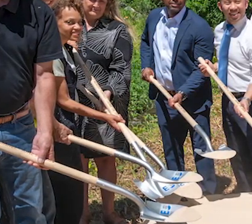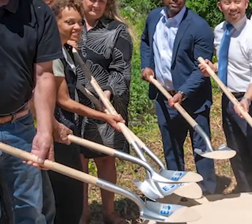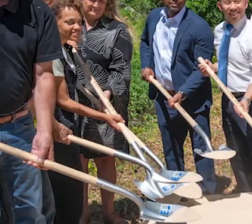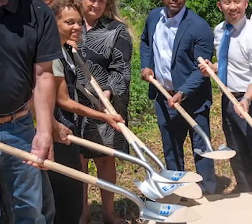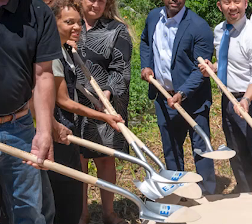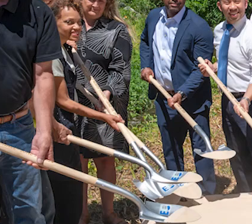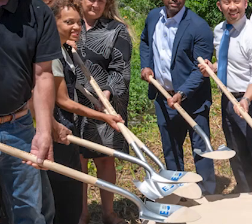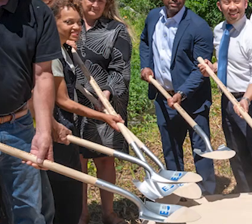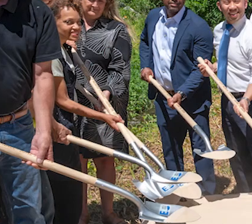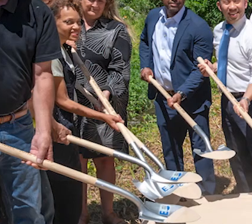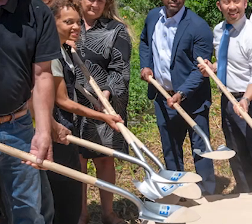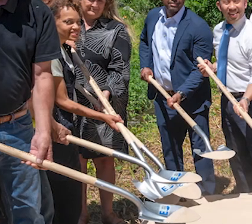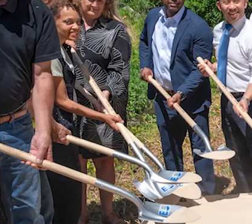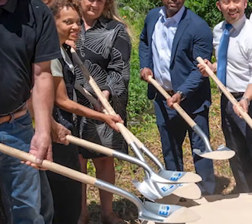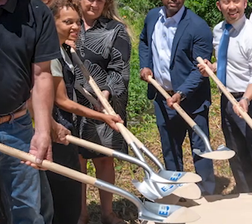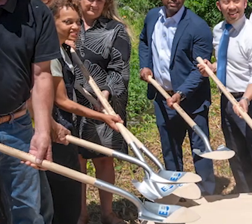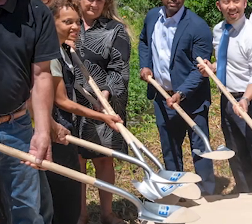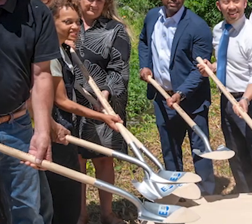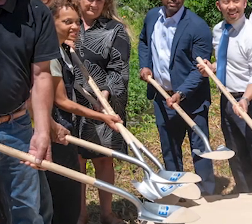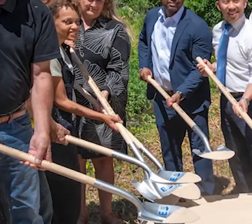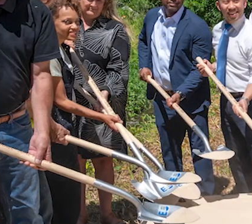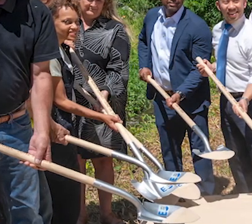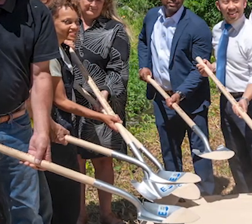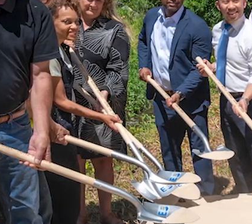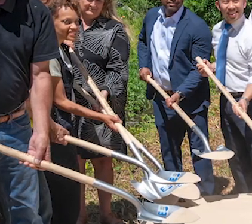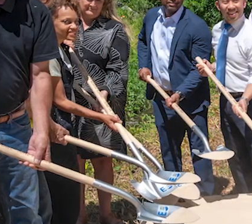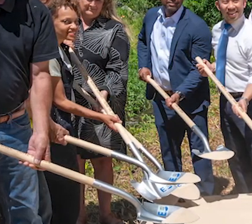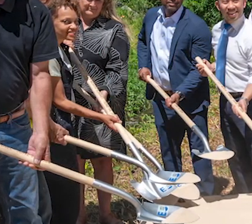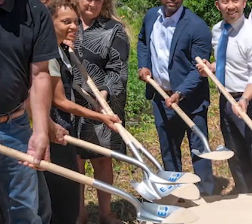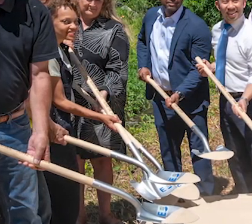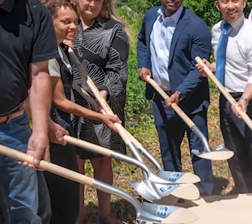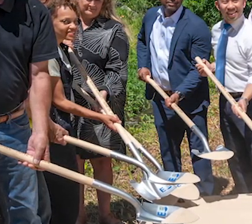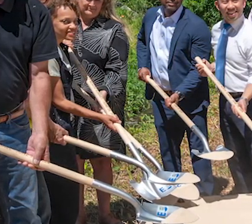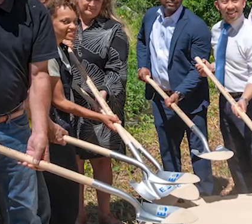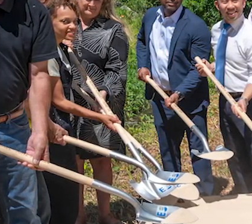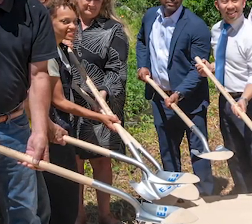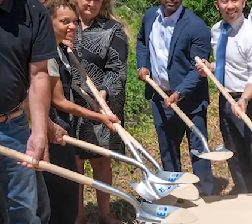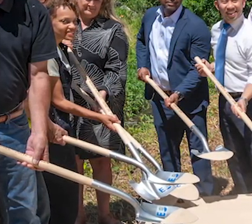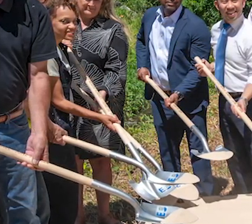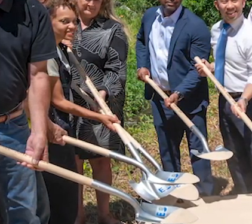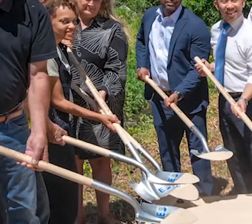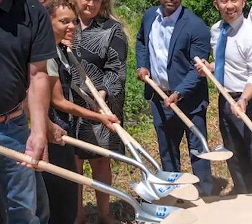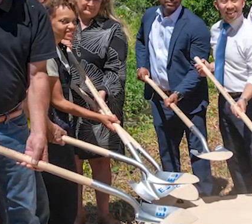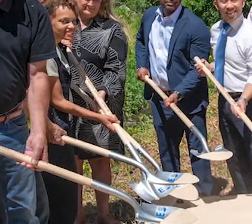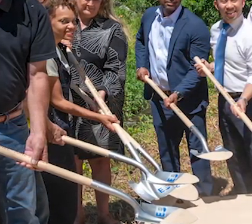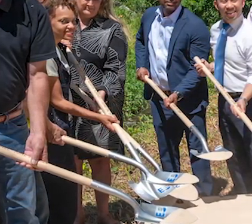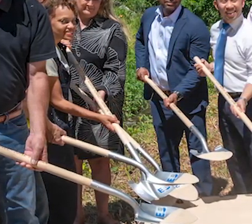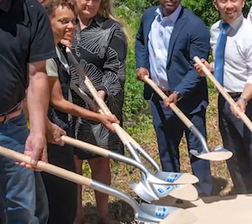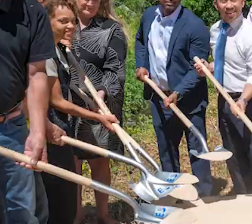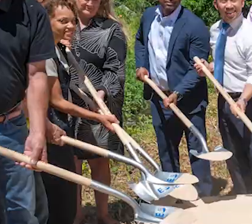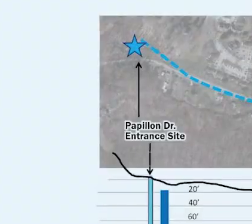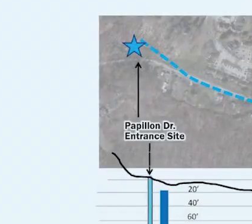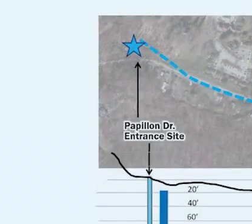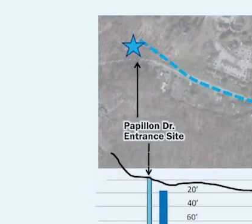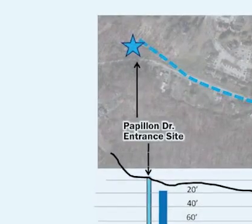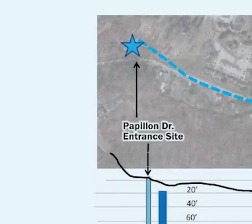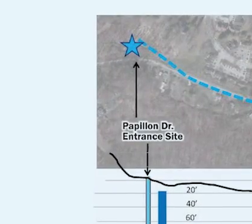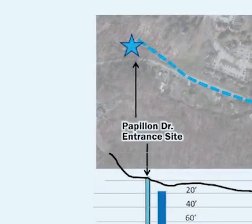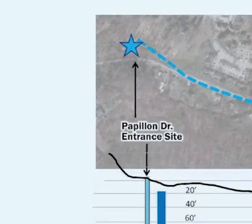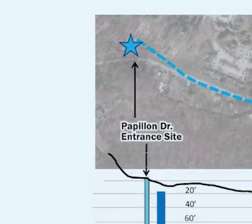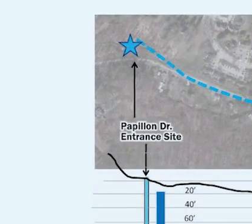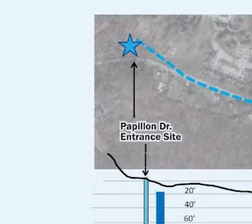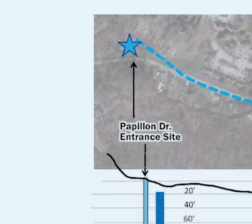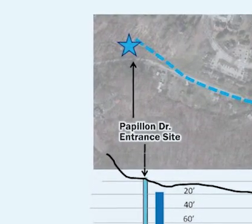of nearly 6 years of planning and funding, the largest public works project in Howard County history. When